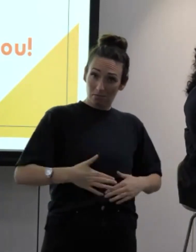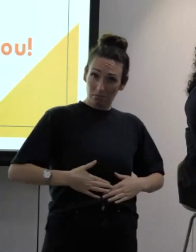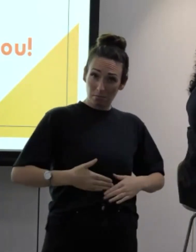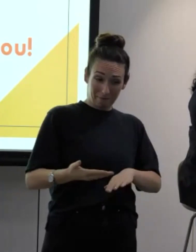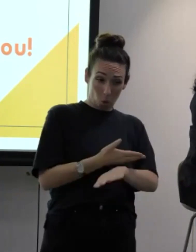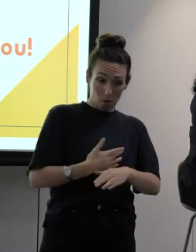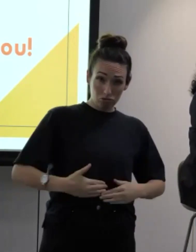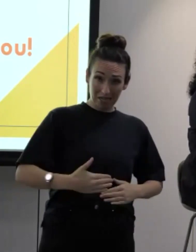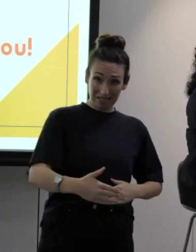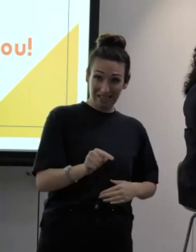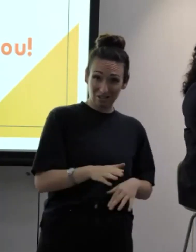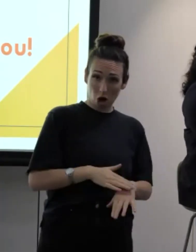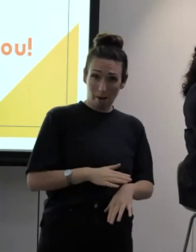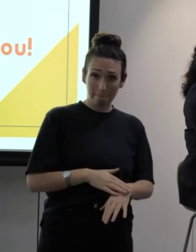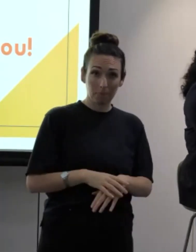pre-pregnancy?